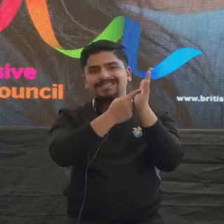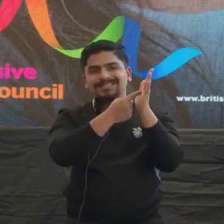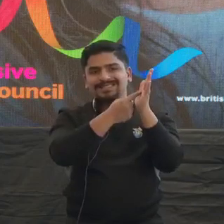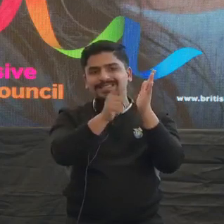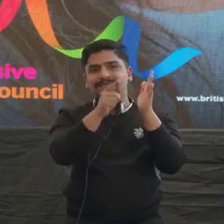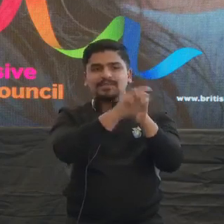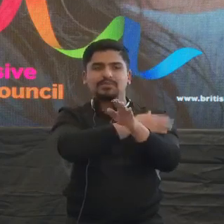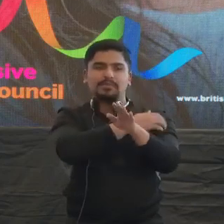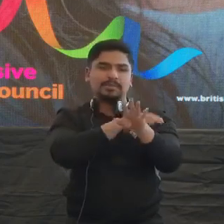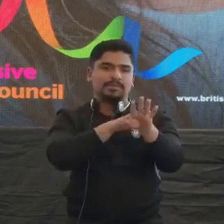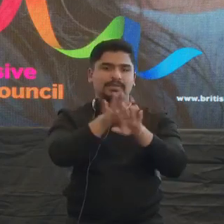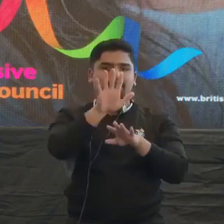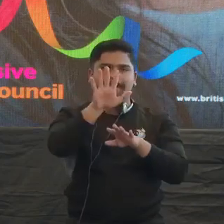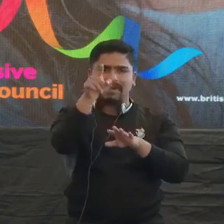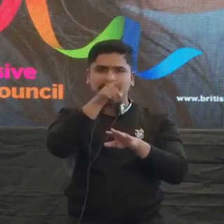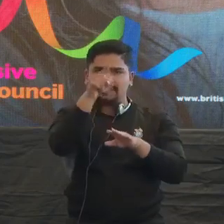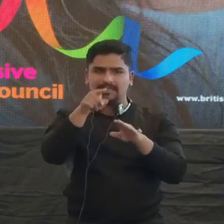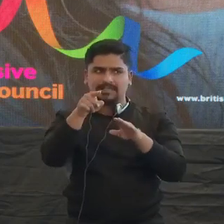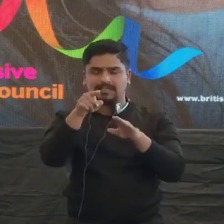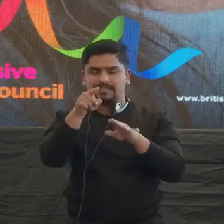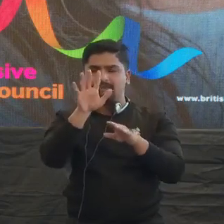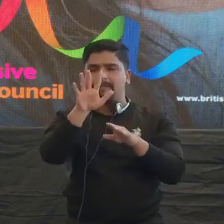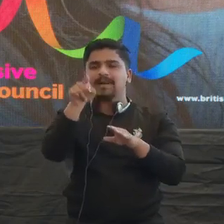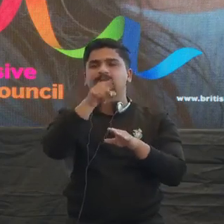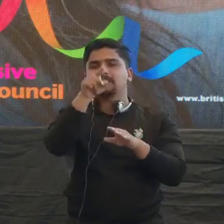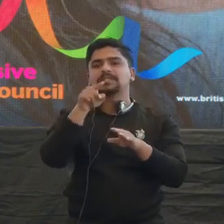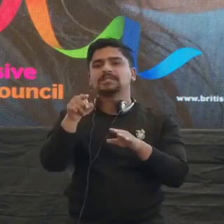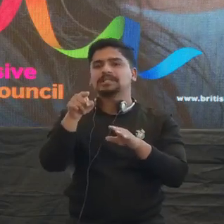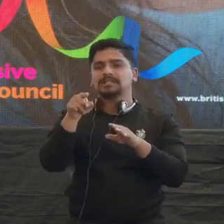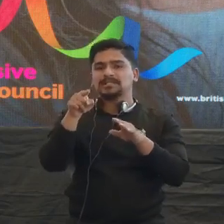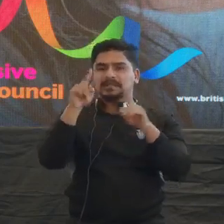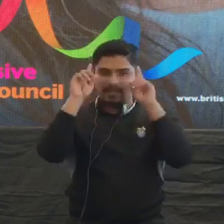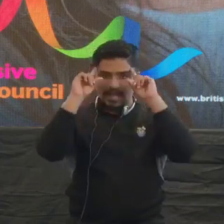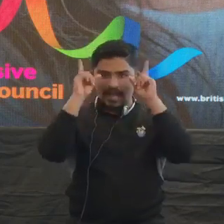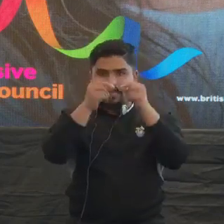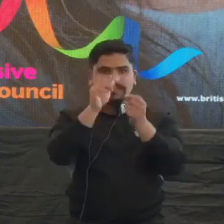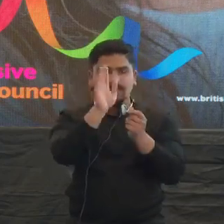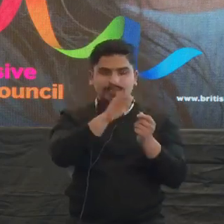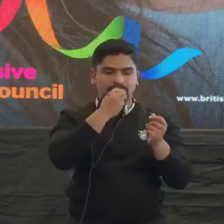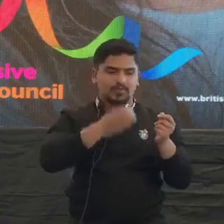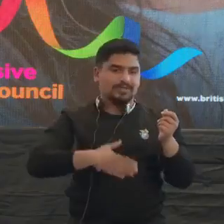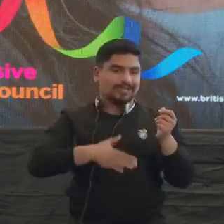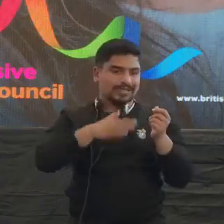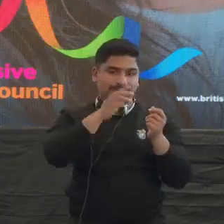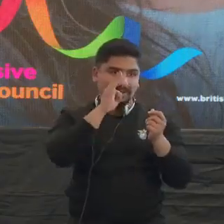5% reservation in admission and jobs.